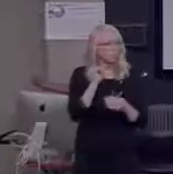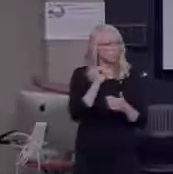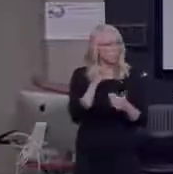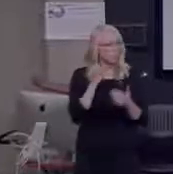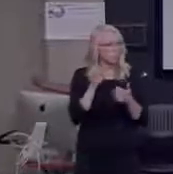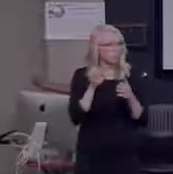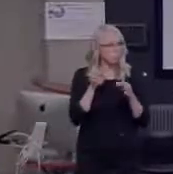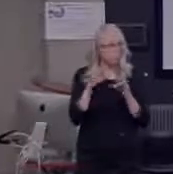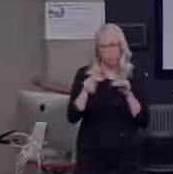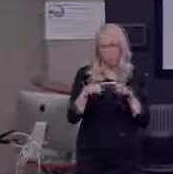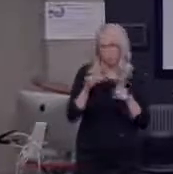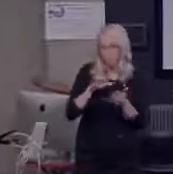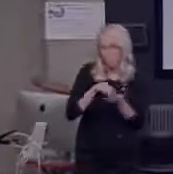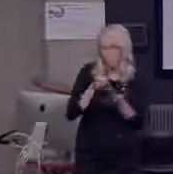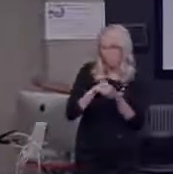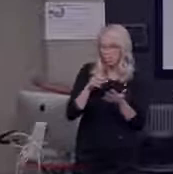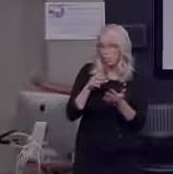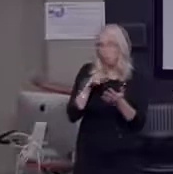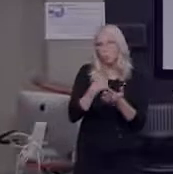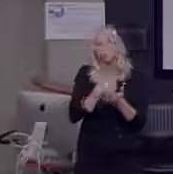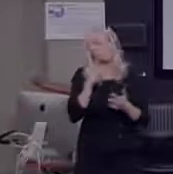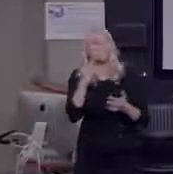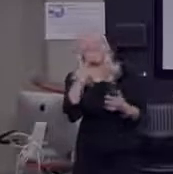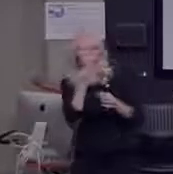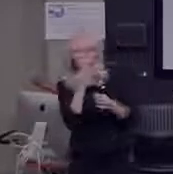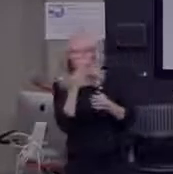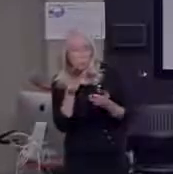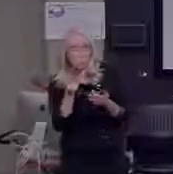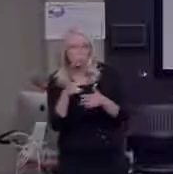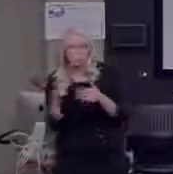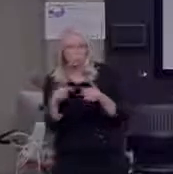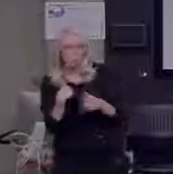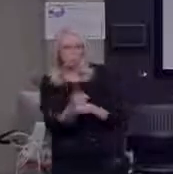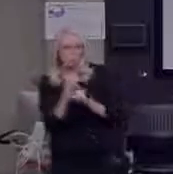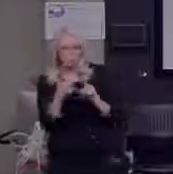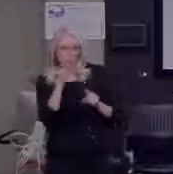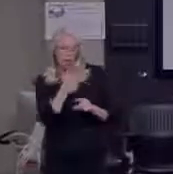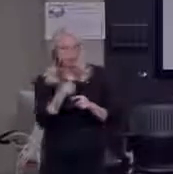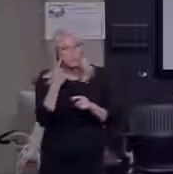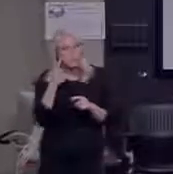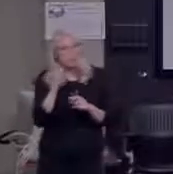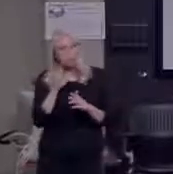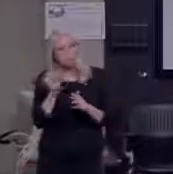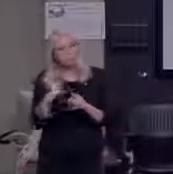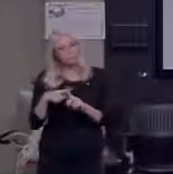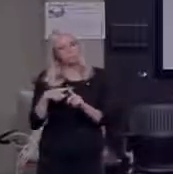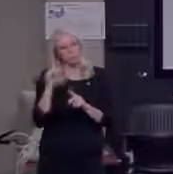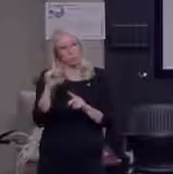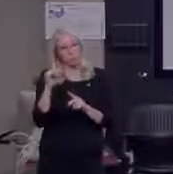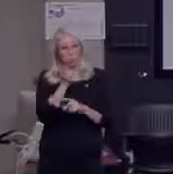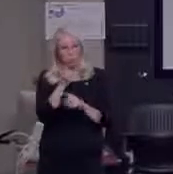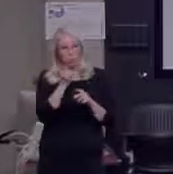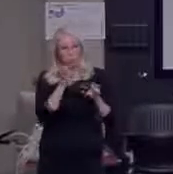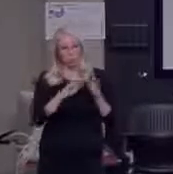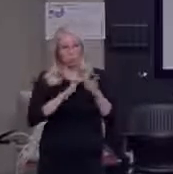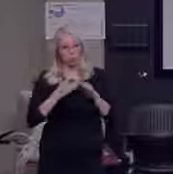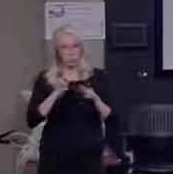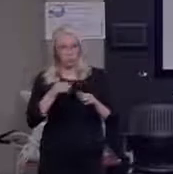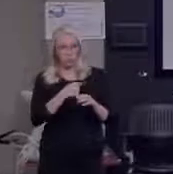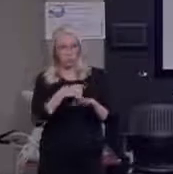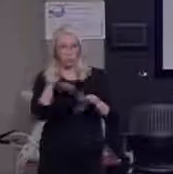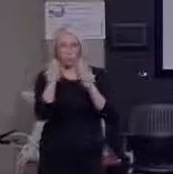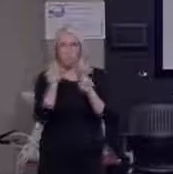we'll find out. We think it did because we know in the cities that we've been in, it actually changed attitudes